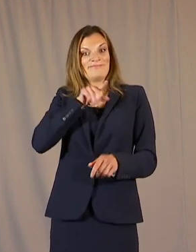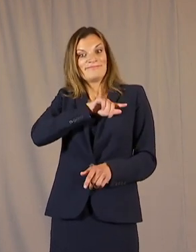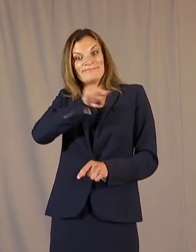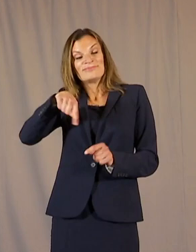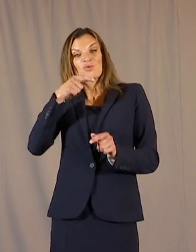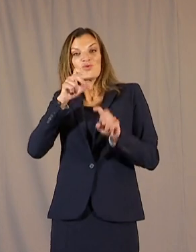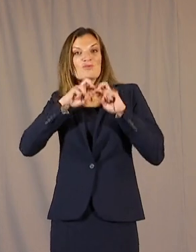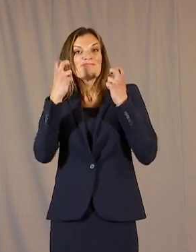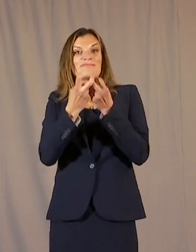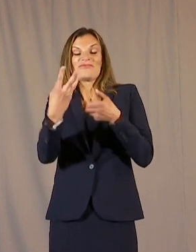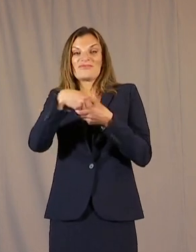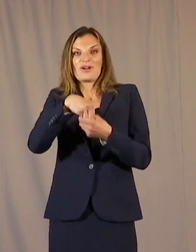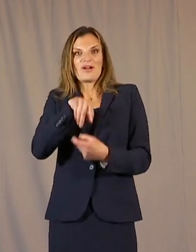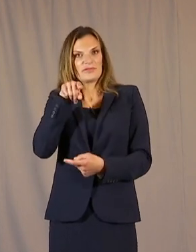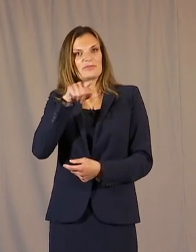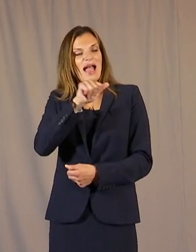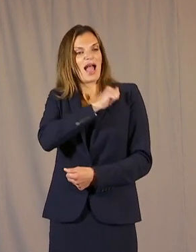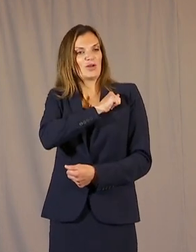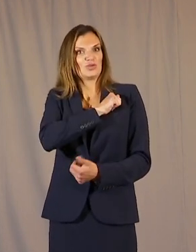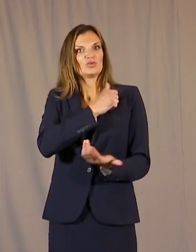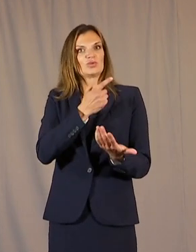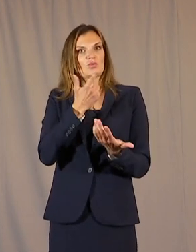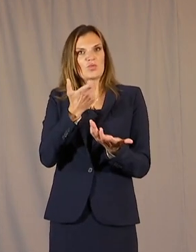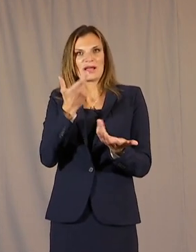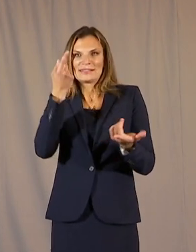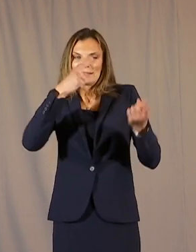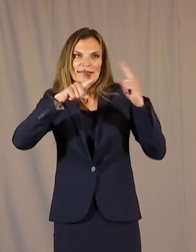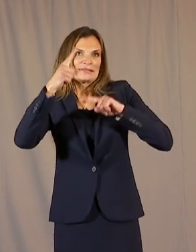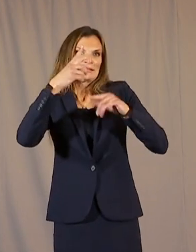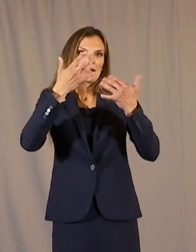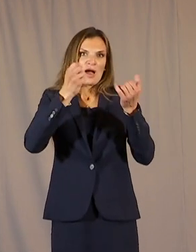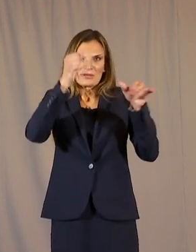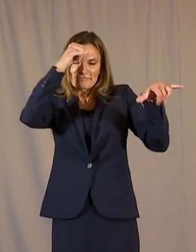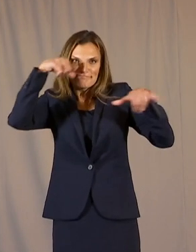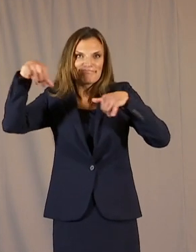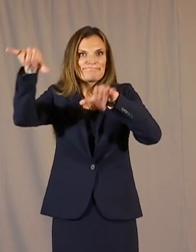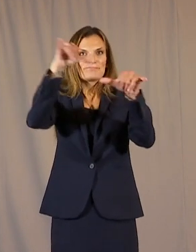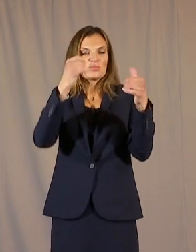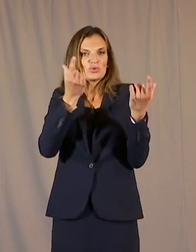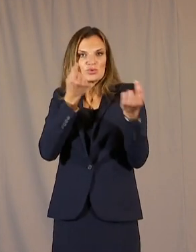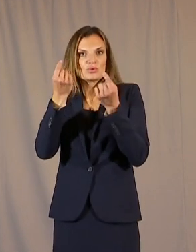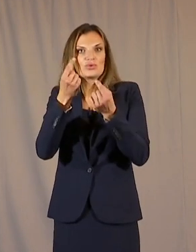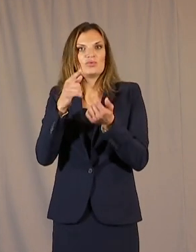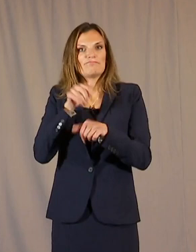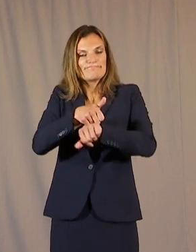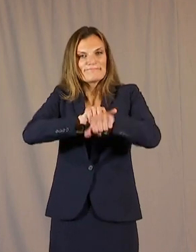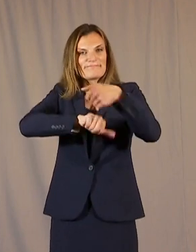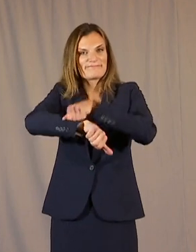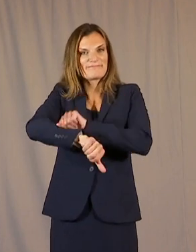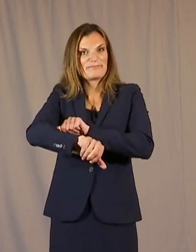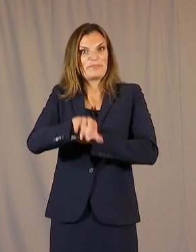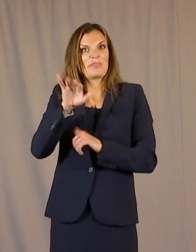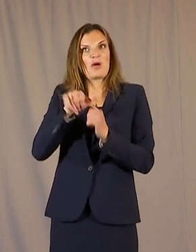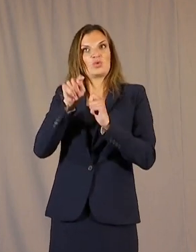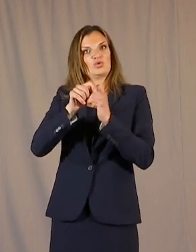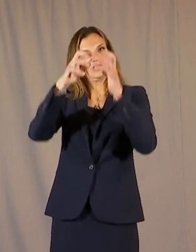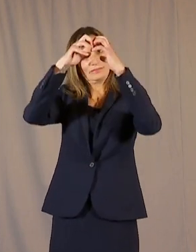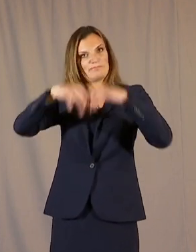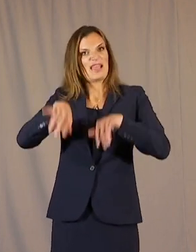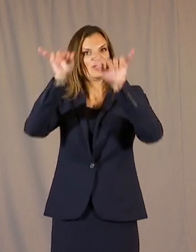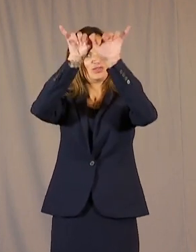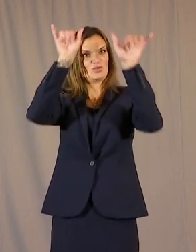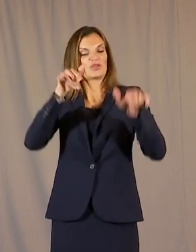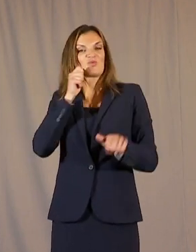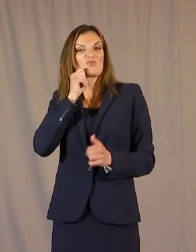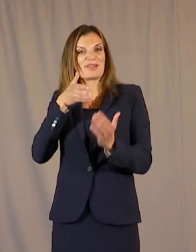skills, and an understanding of the reality of structural racism. And of what we certainly all learned very quickly, for those who